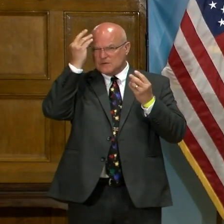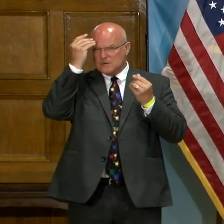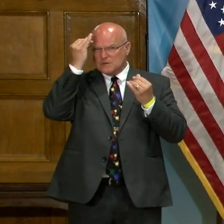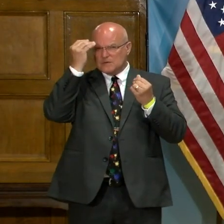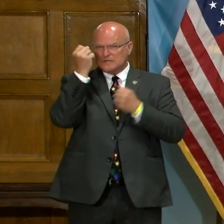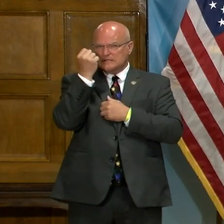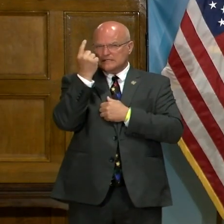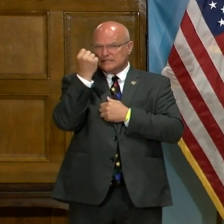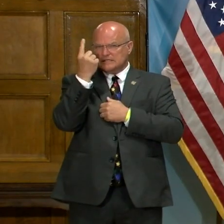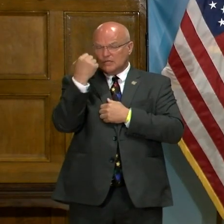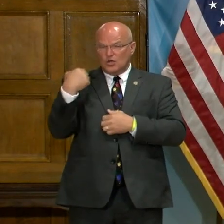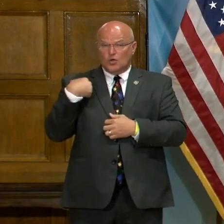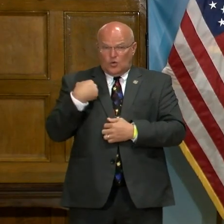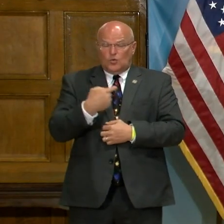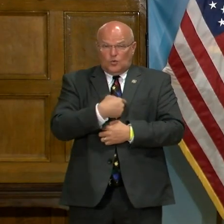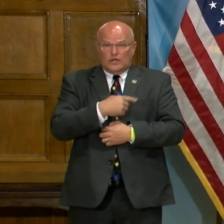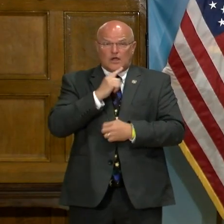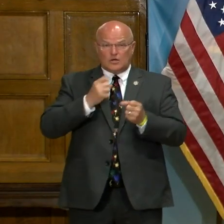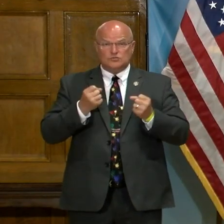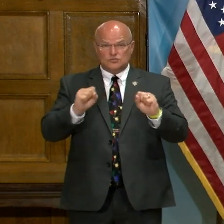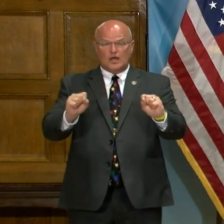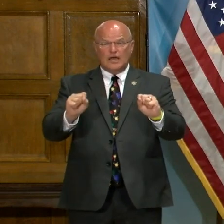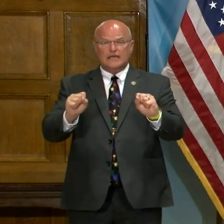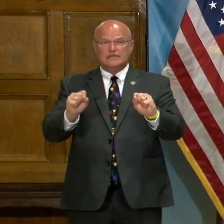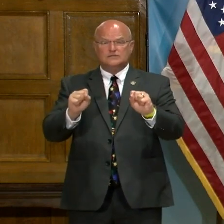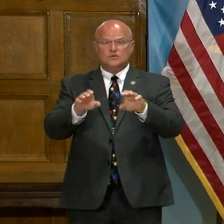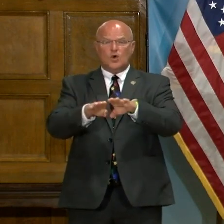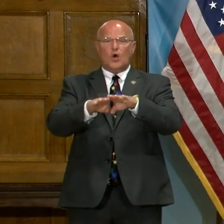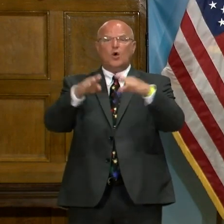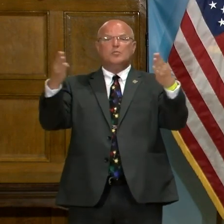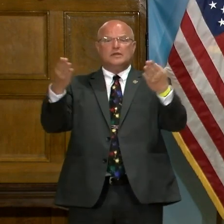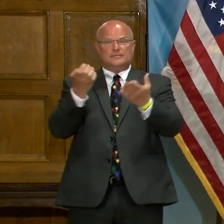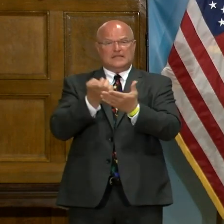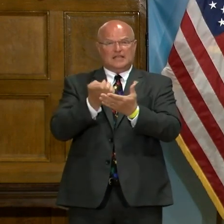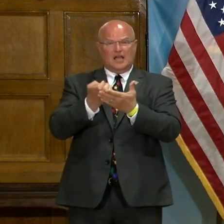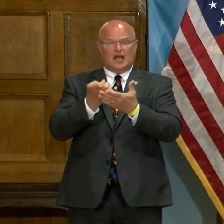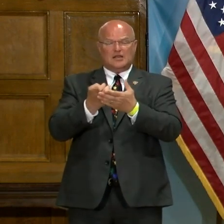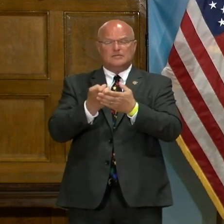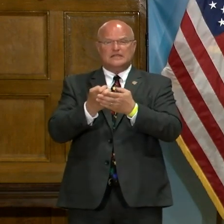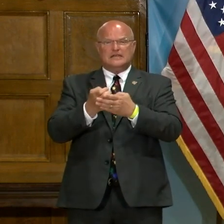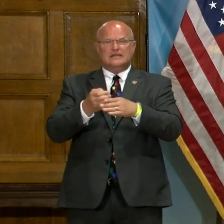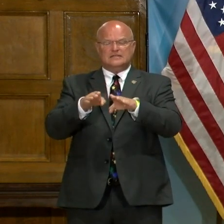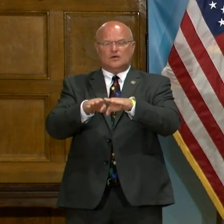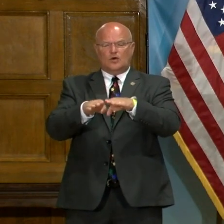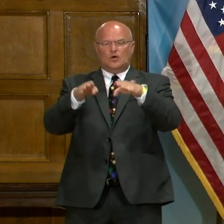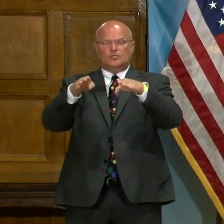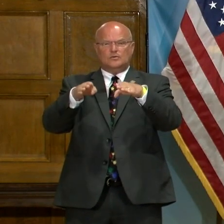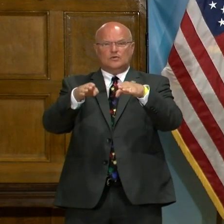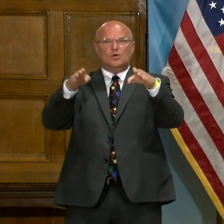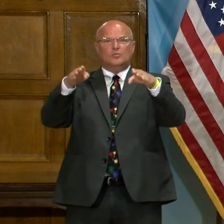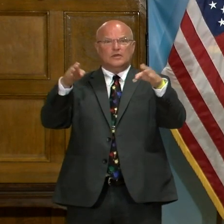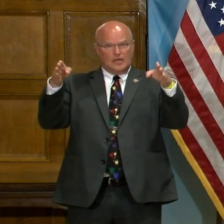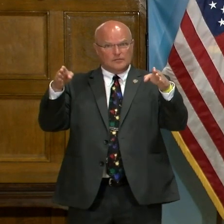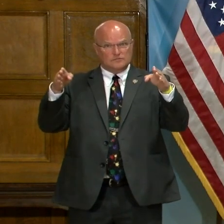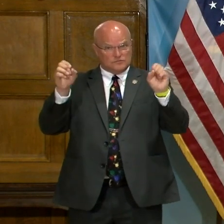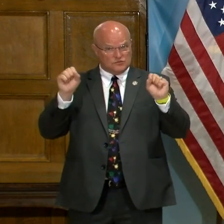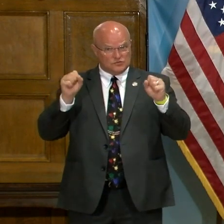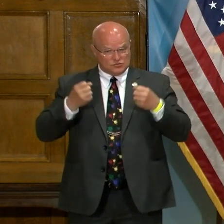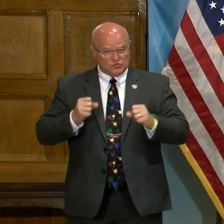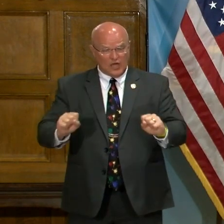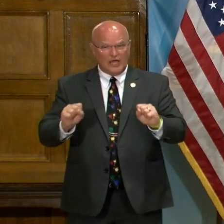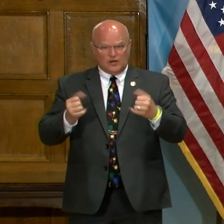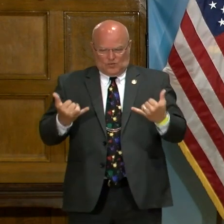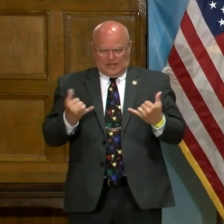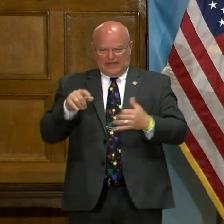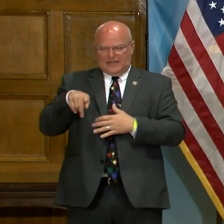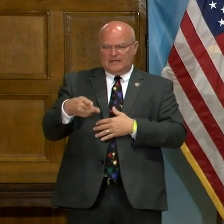realize that we are trying to open up our economy to lift restrictions. The restrictions, we're in